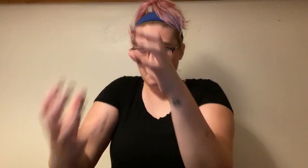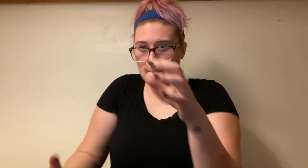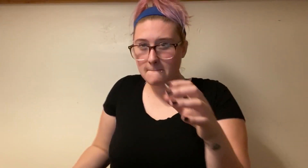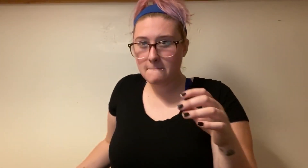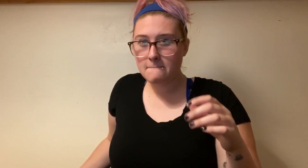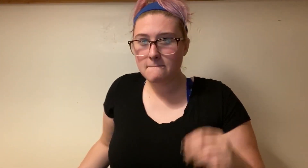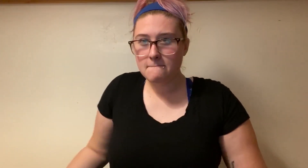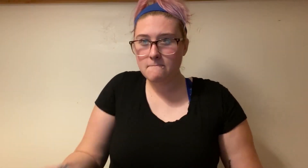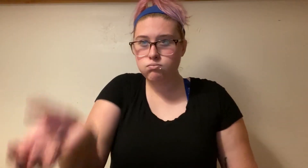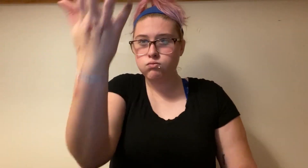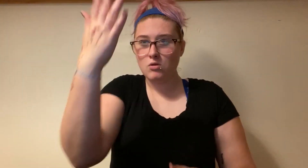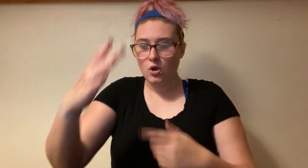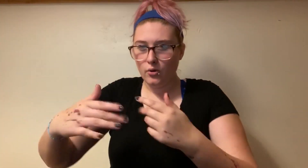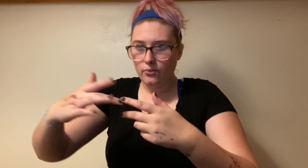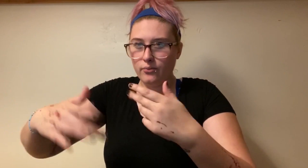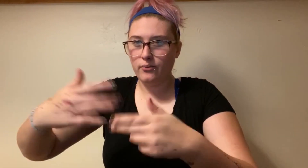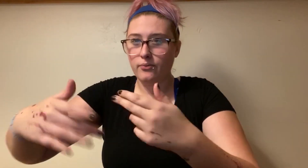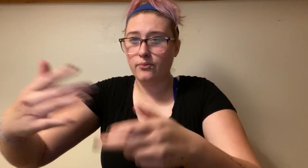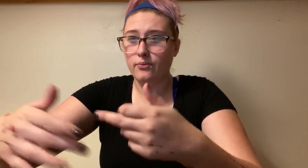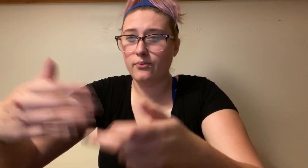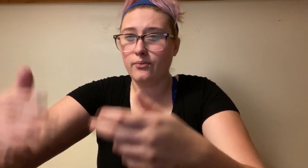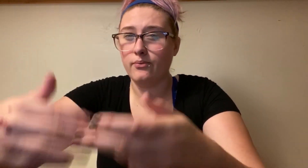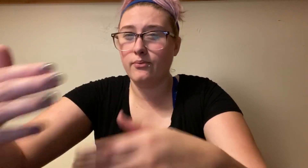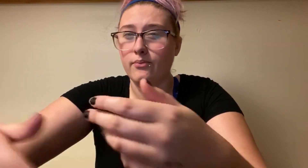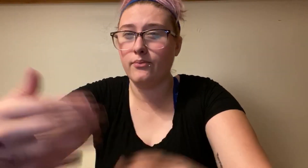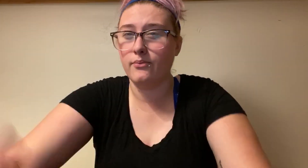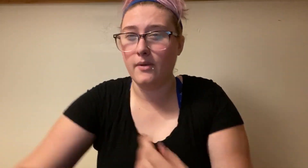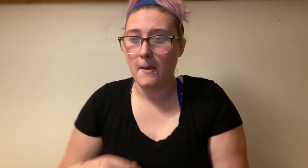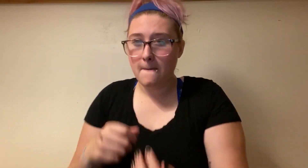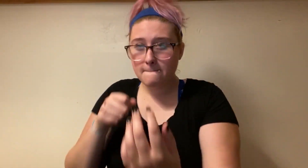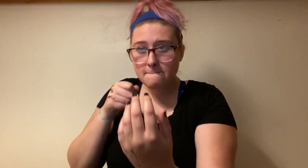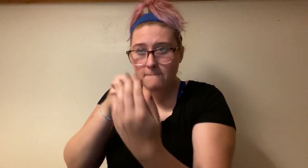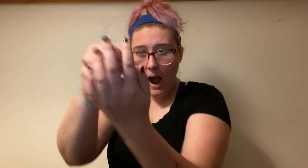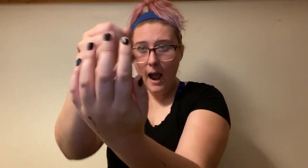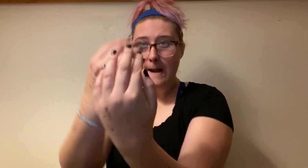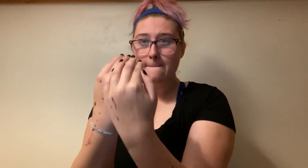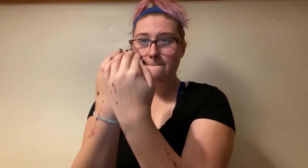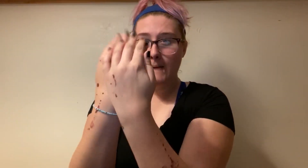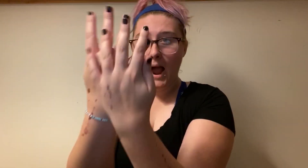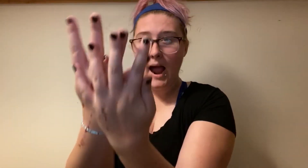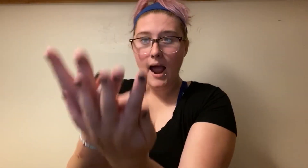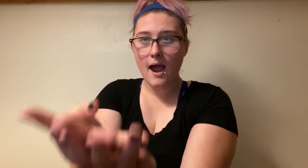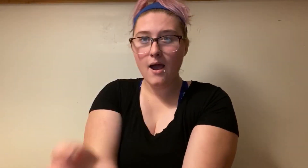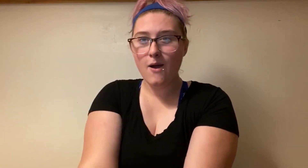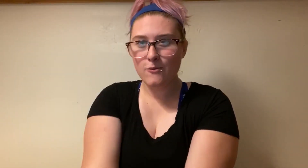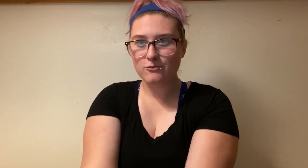The man rolls the bowling ball and all the pins fall down.